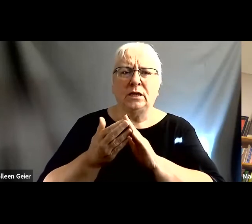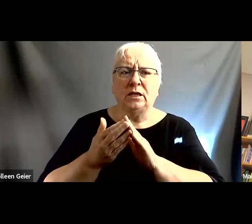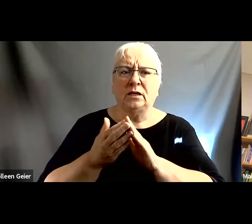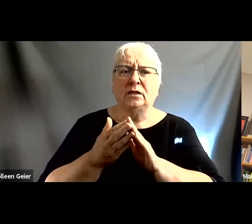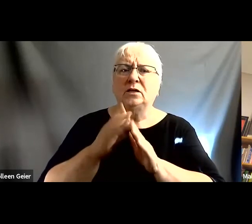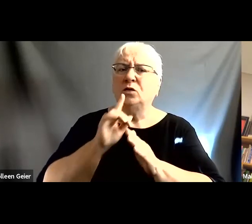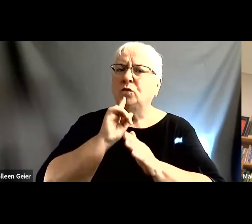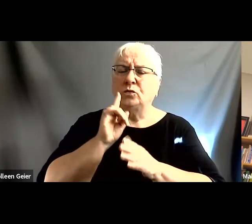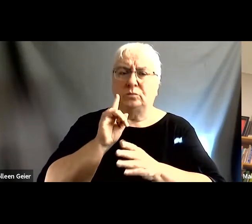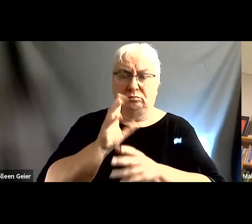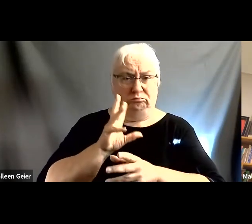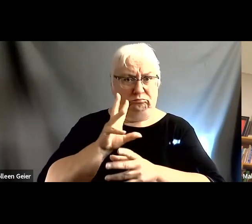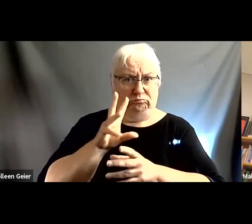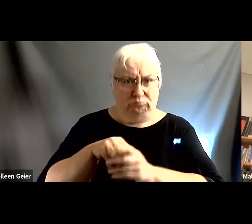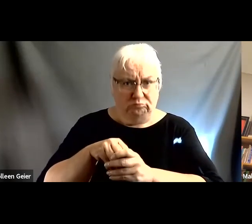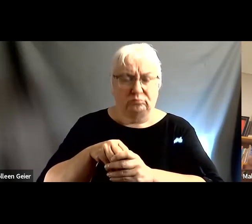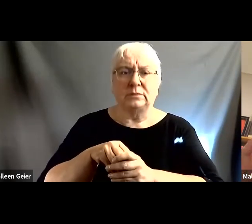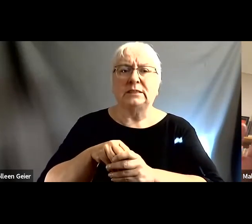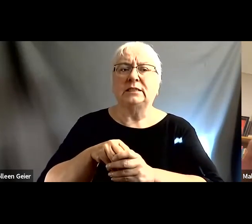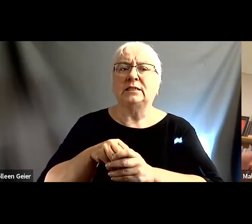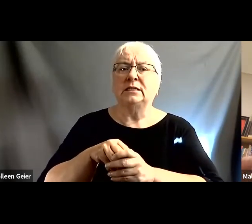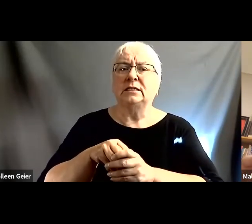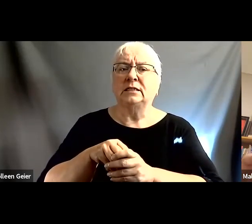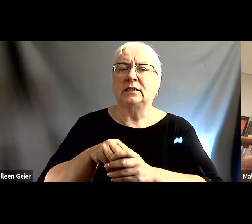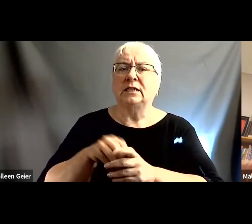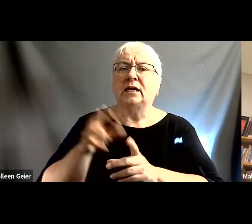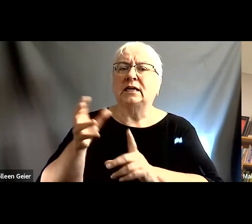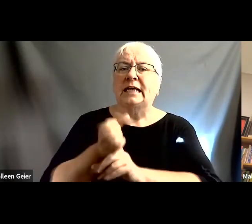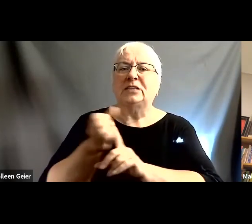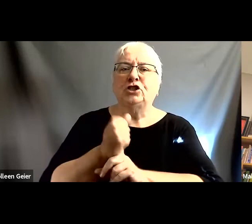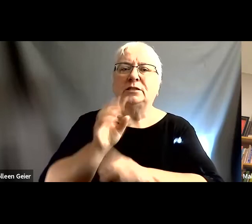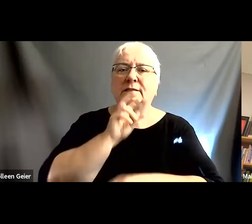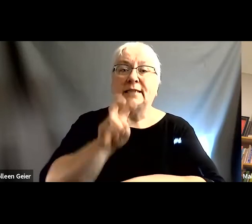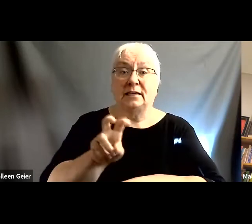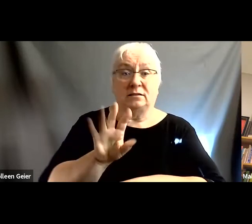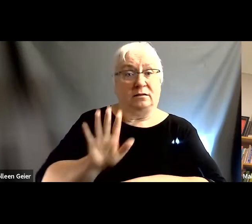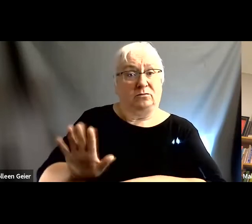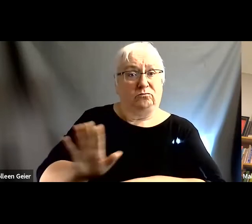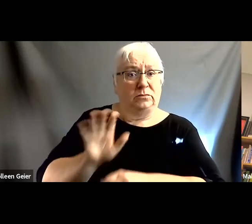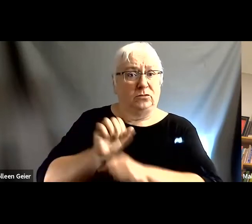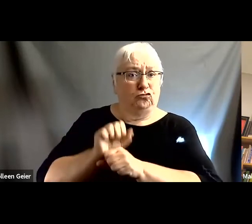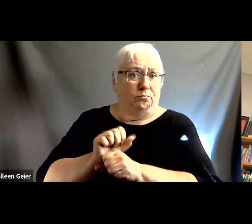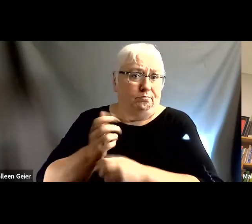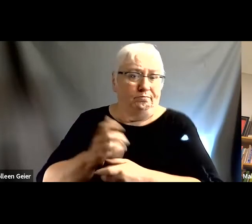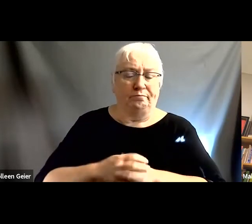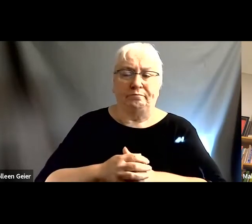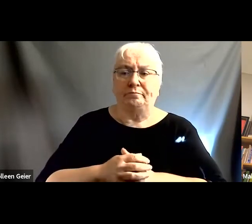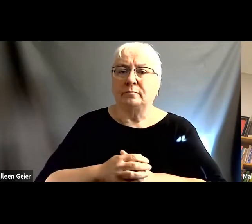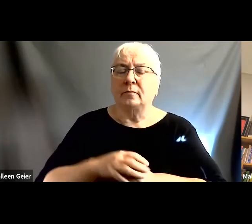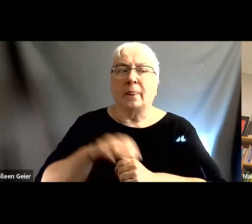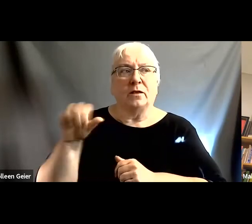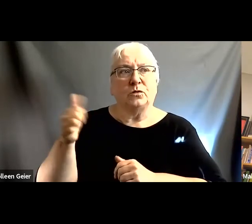Irula community, which is engaged in catching snakes. So this was something which the other